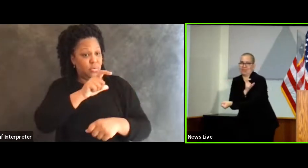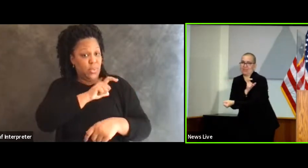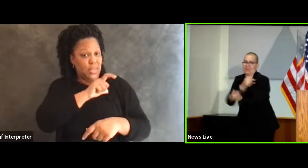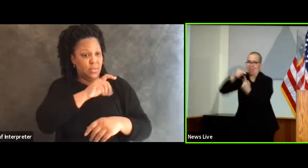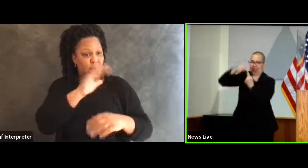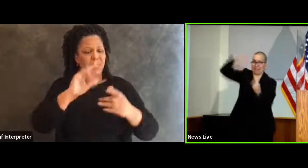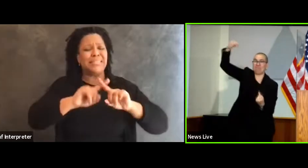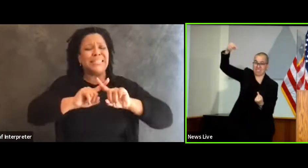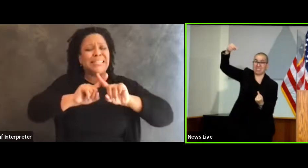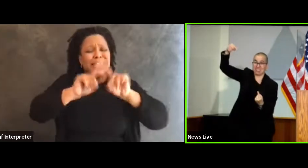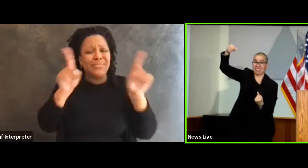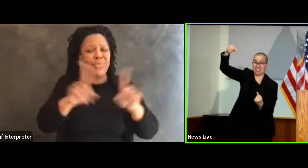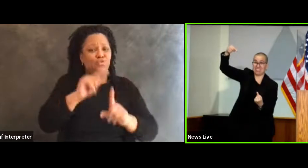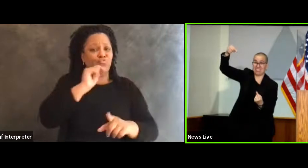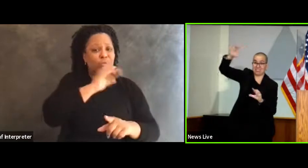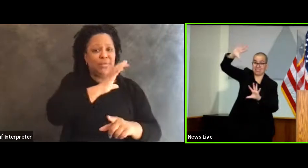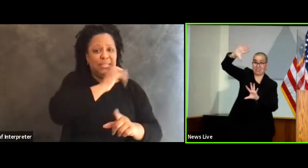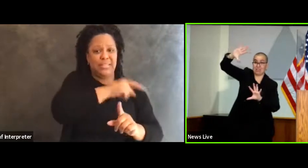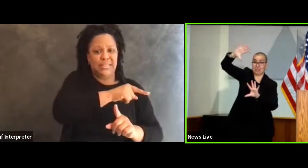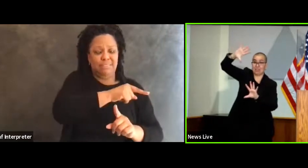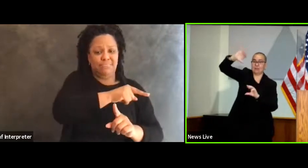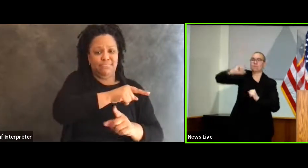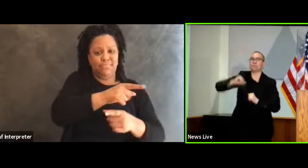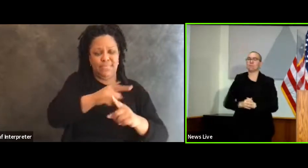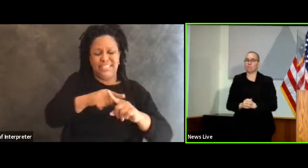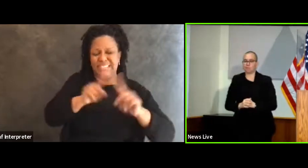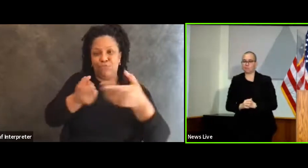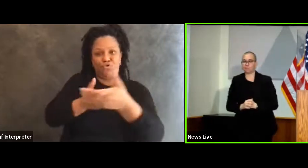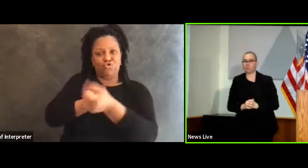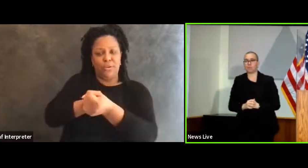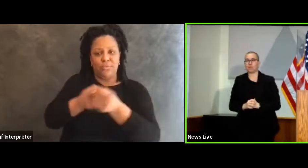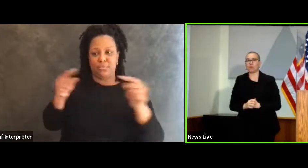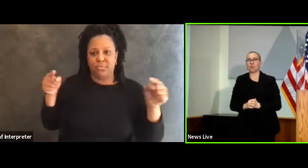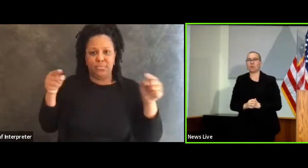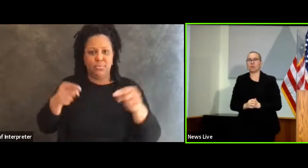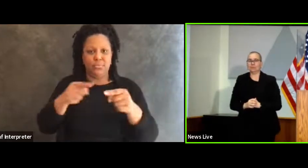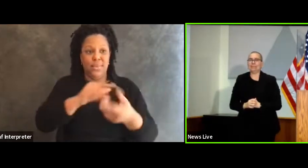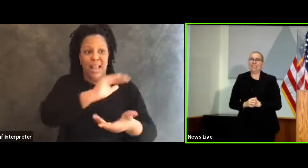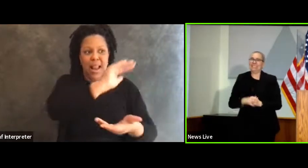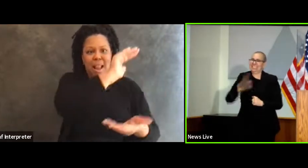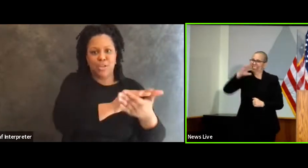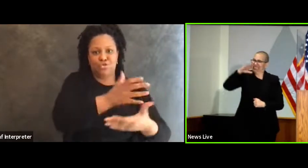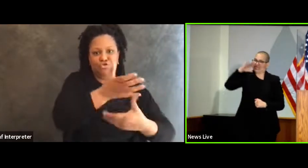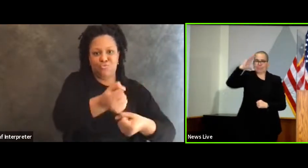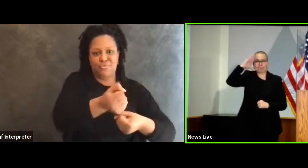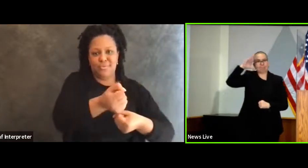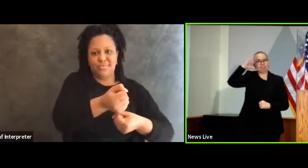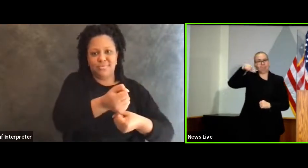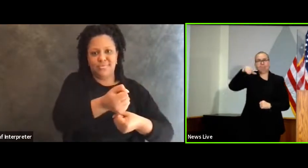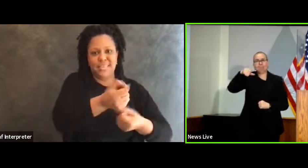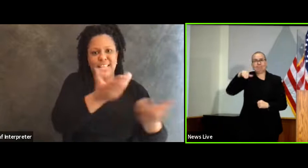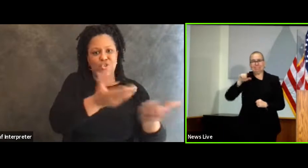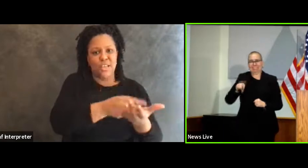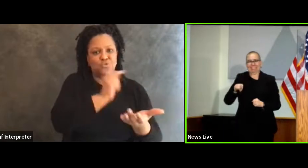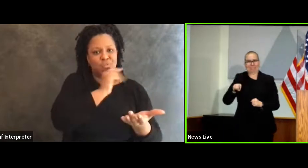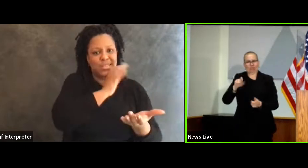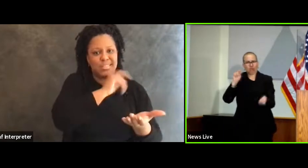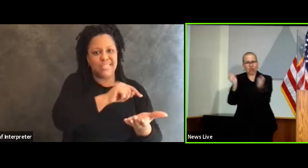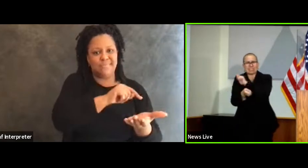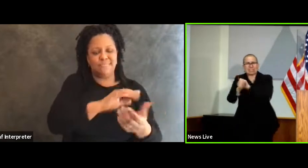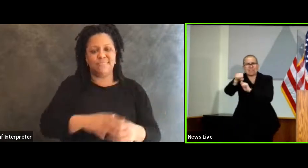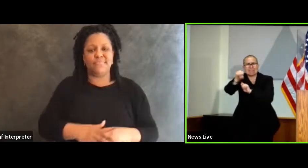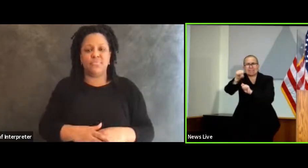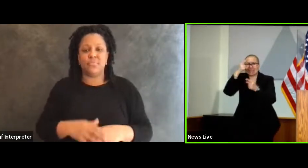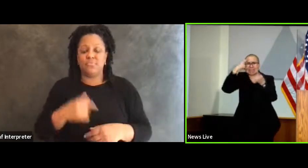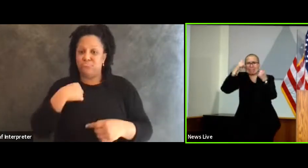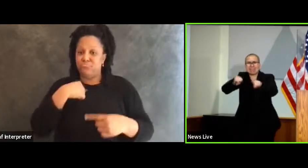What I would like to add is I agree with what's being said fundamentally that we need to address change. But the challenge that